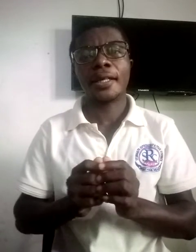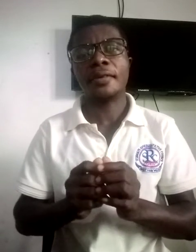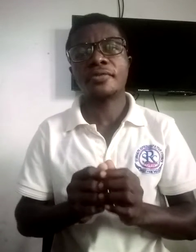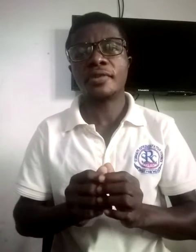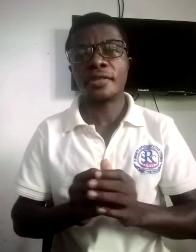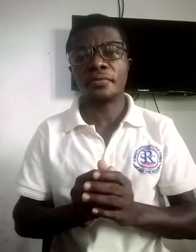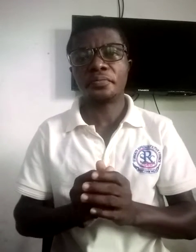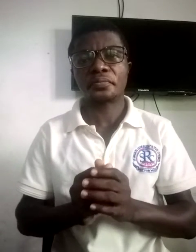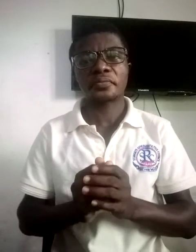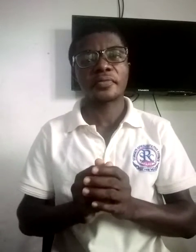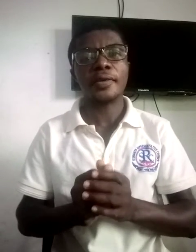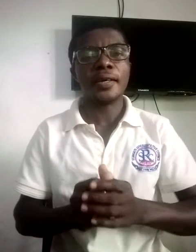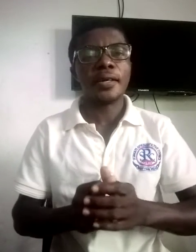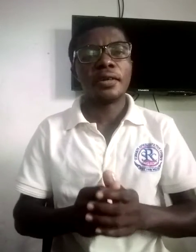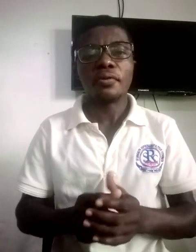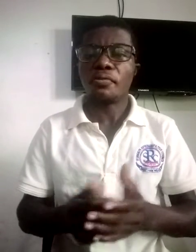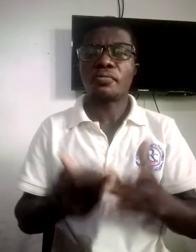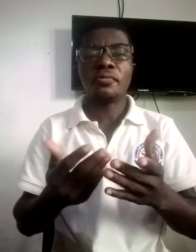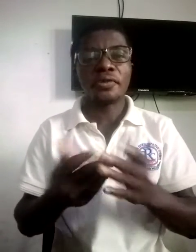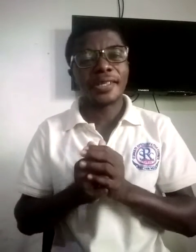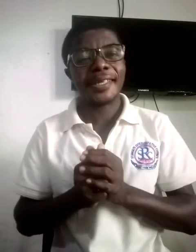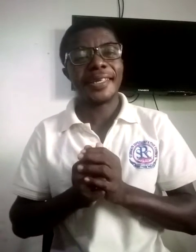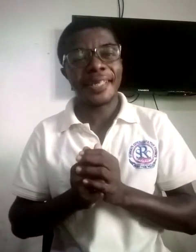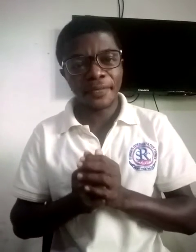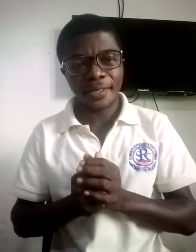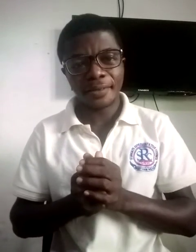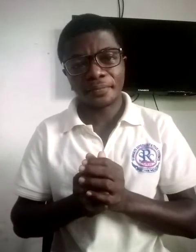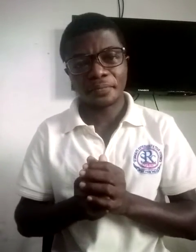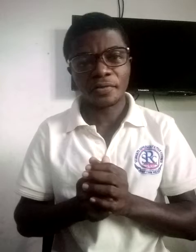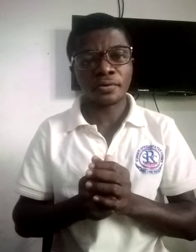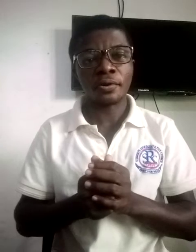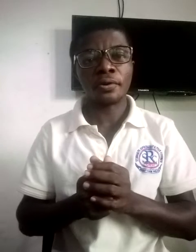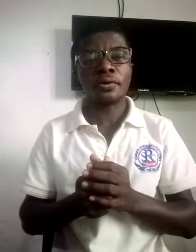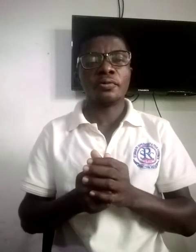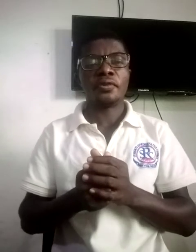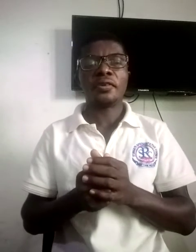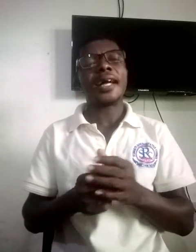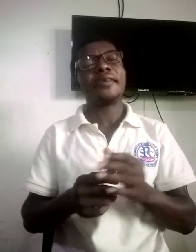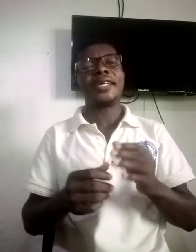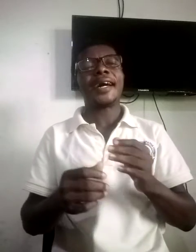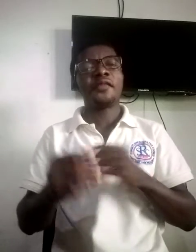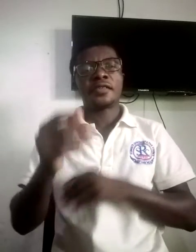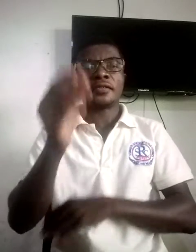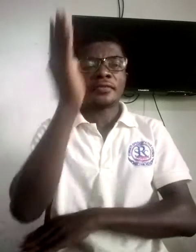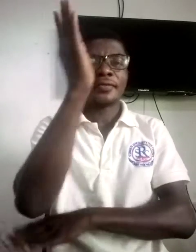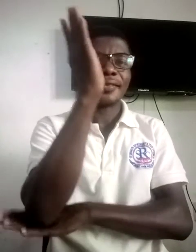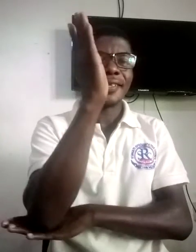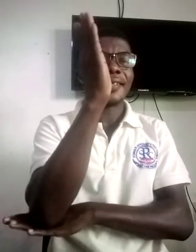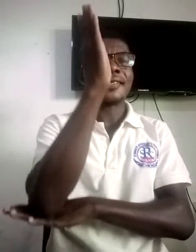let's continue. Good evening. So we know that with the afternoon, the